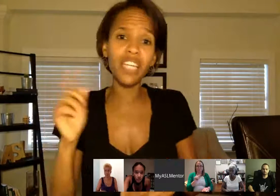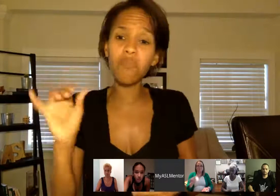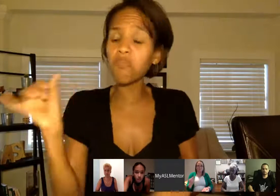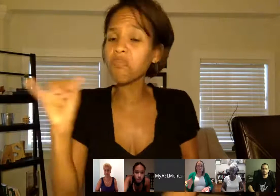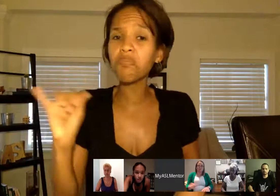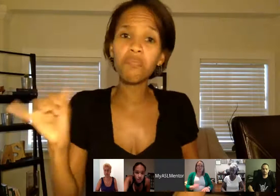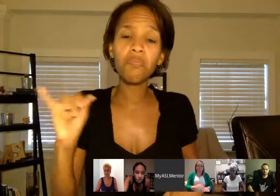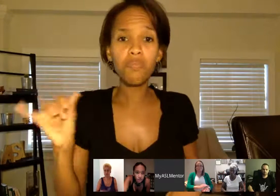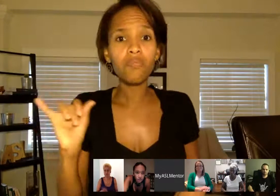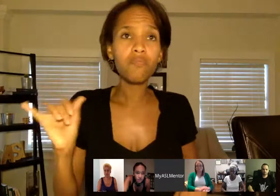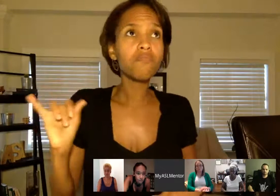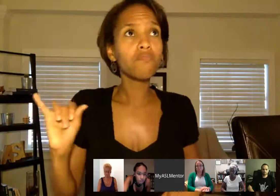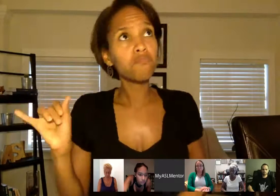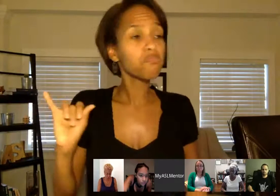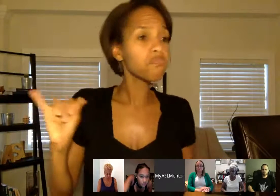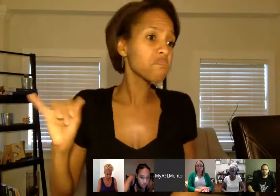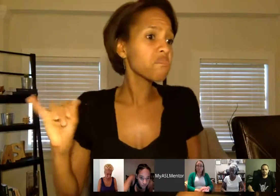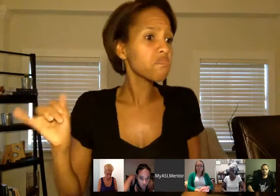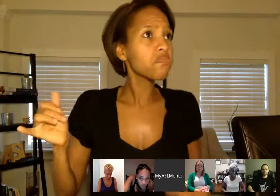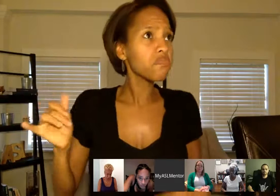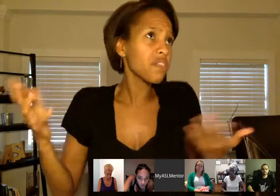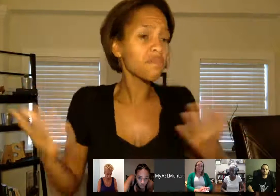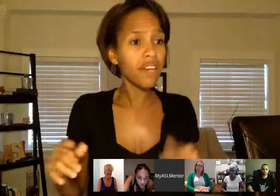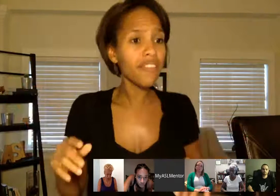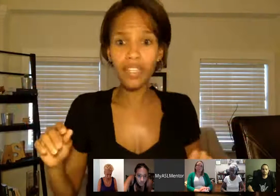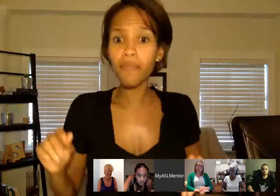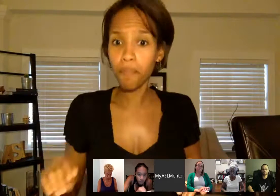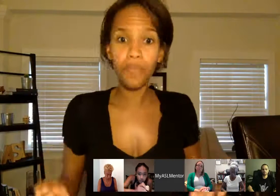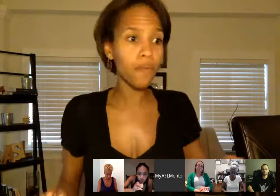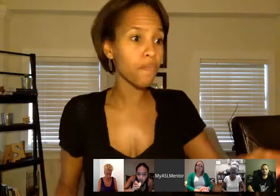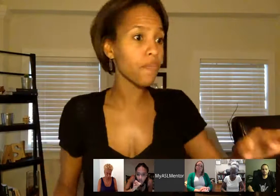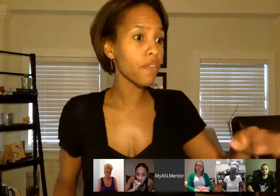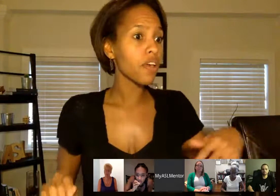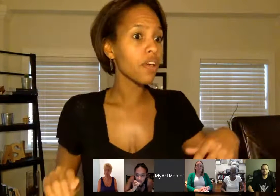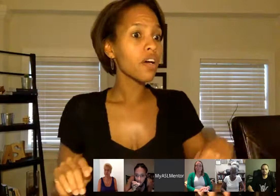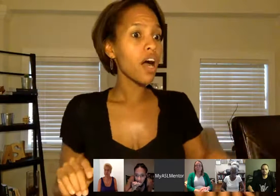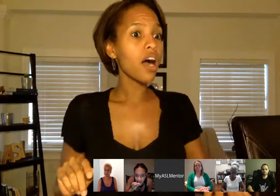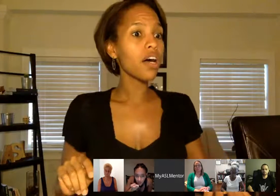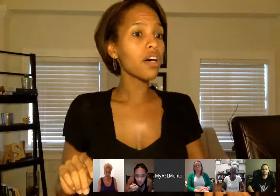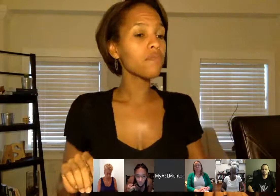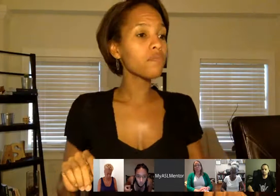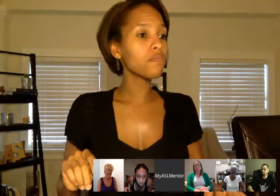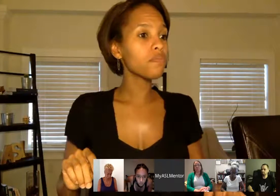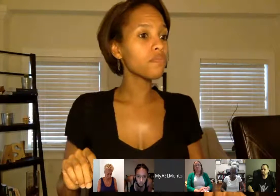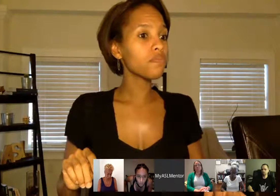companies, same. Yeah, I think that's same. Yep.